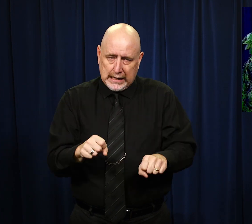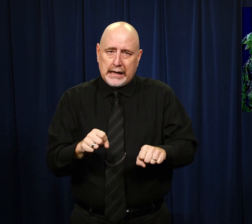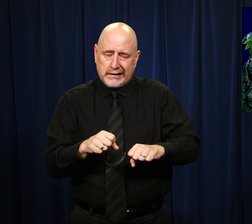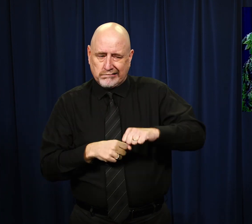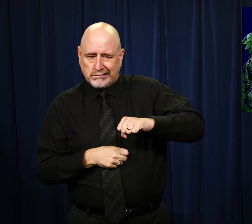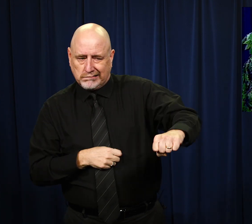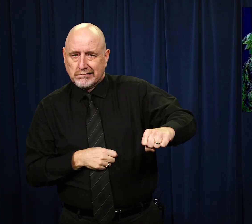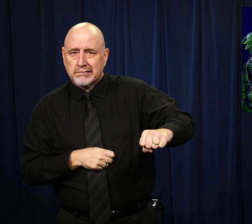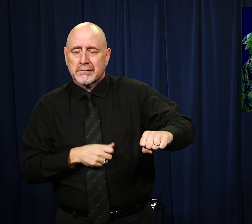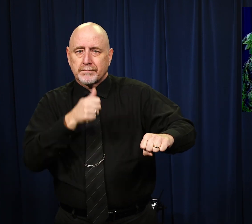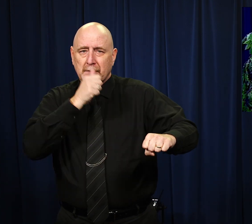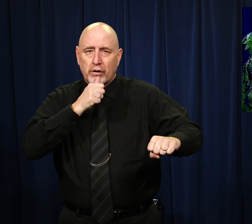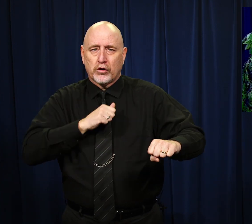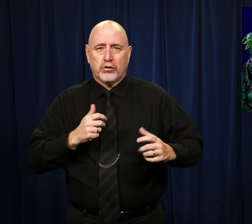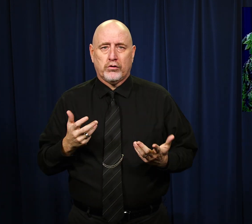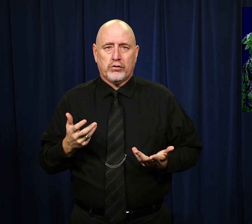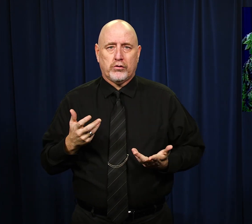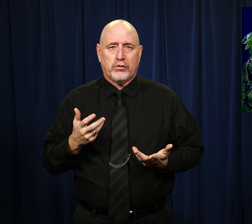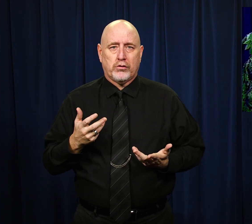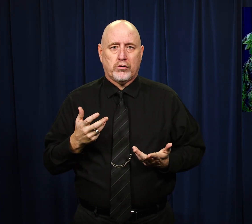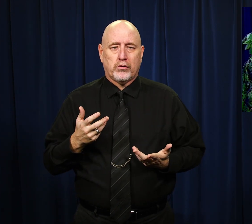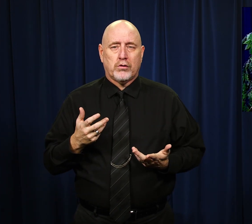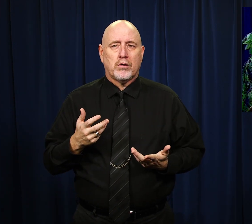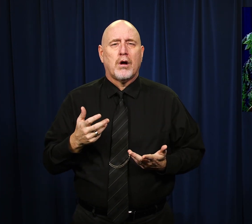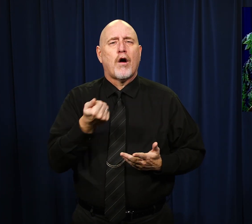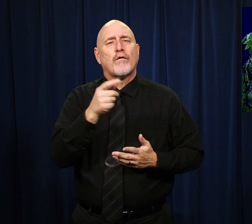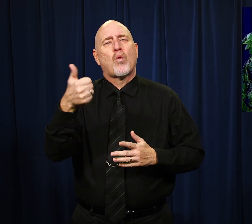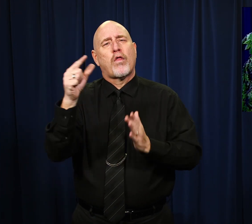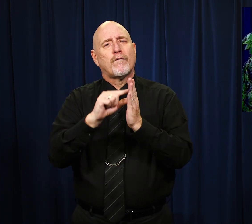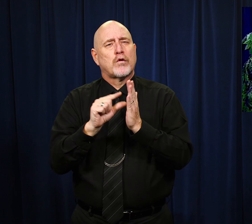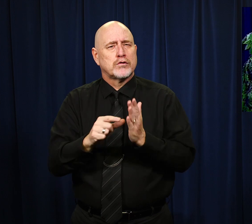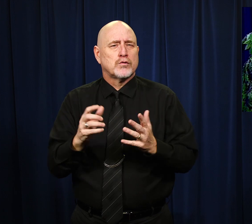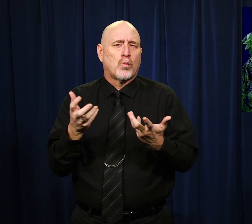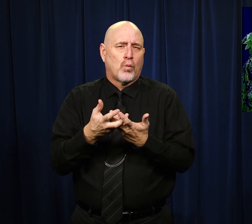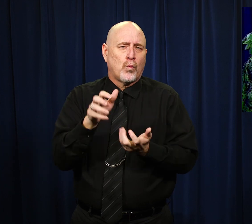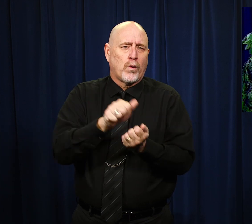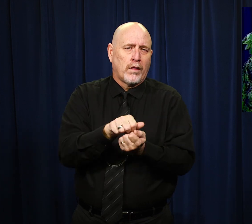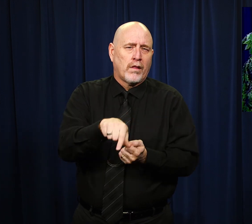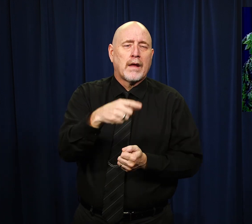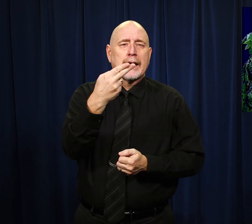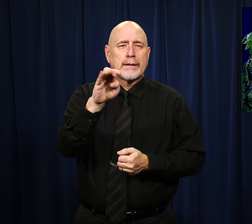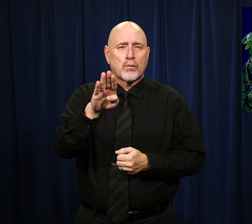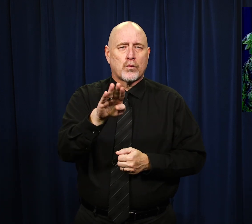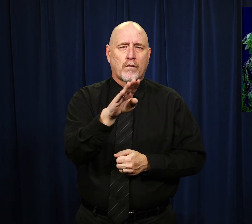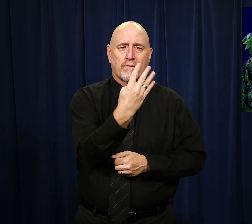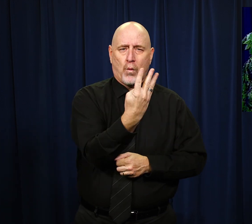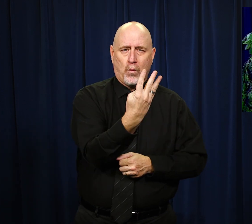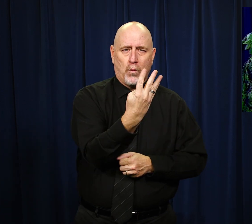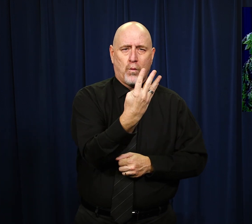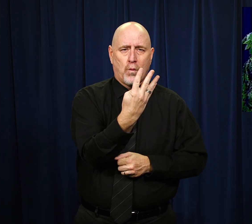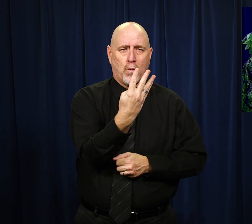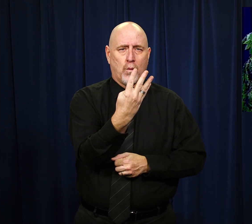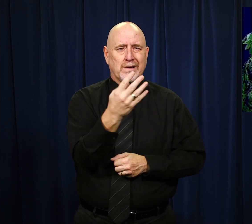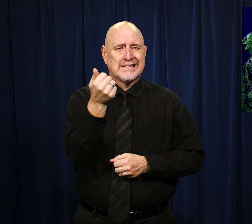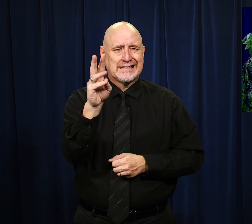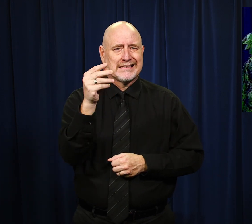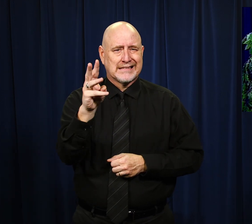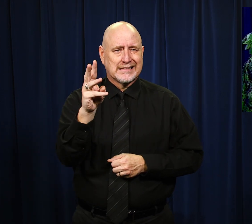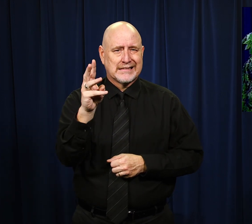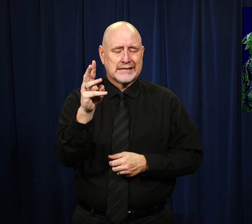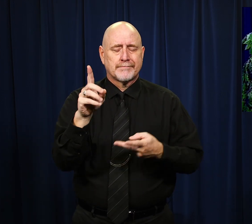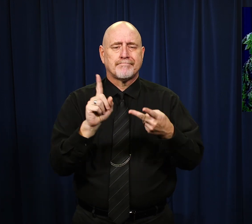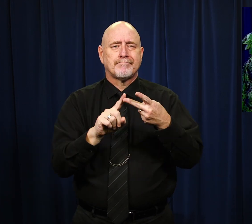able to bear it. Now, a couple other passages to go along with this would be Hebrews chapter 4, verse